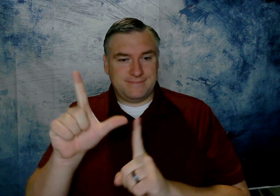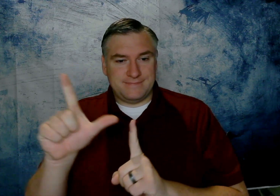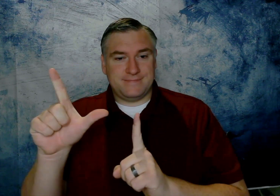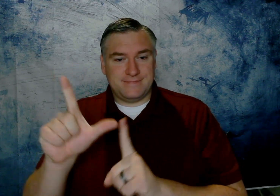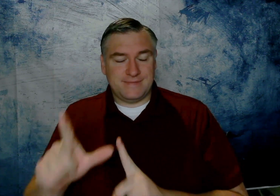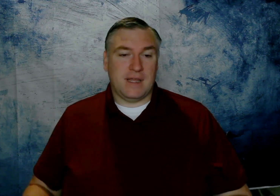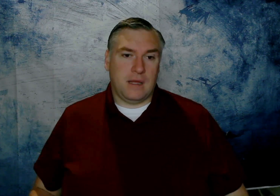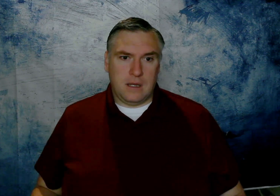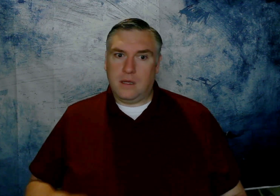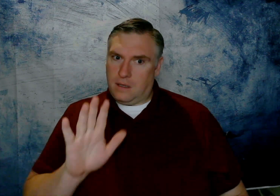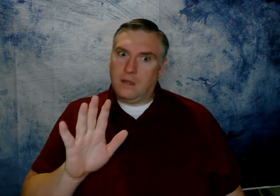at a time.